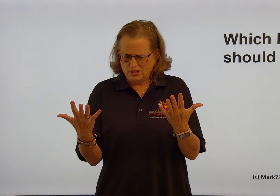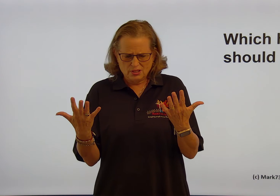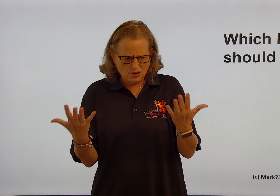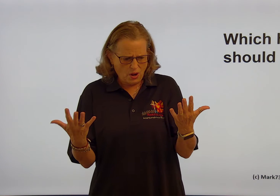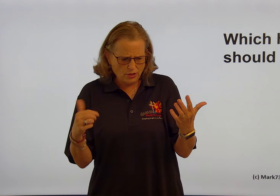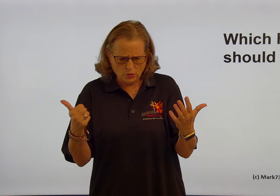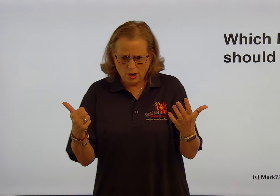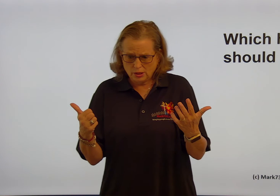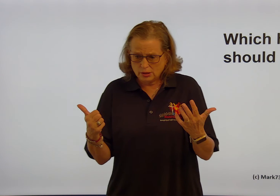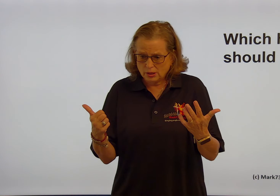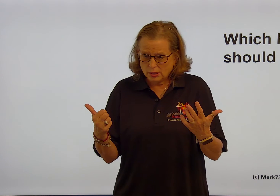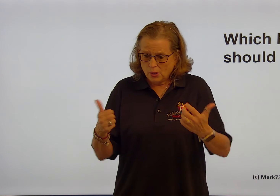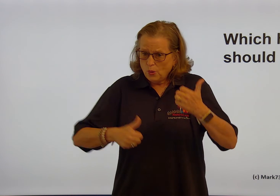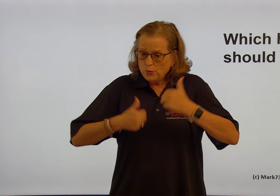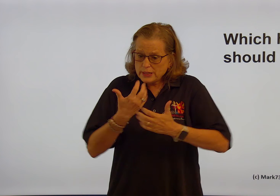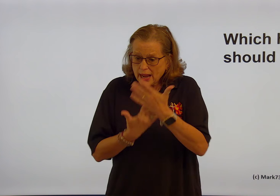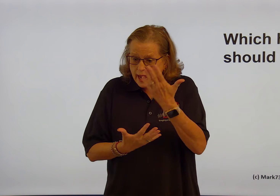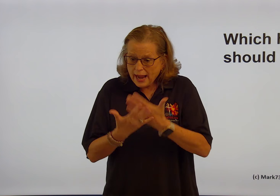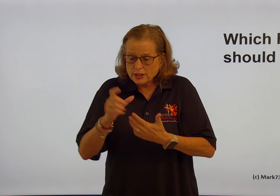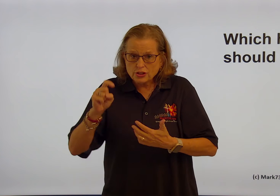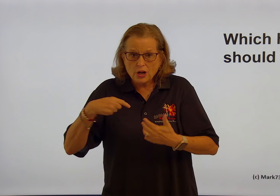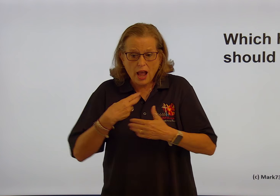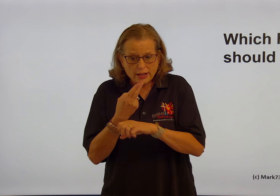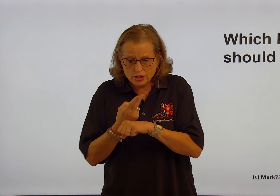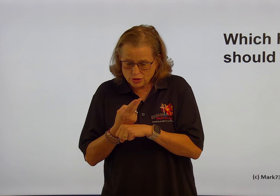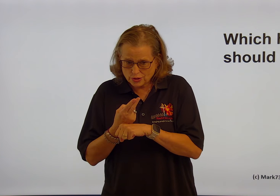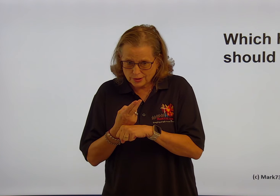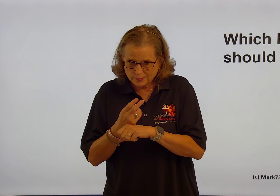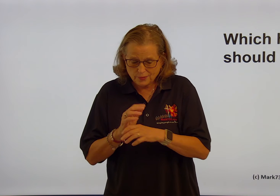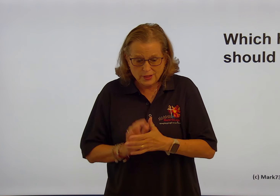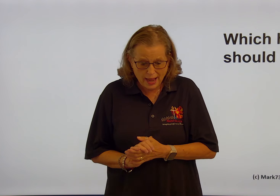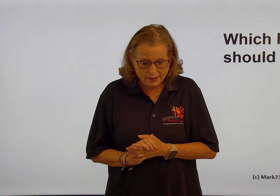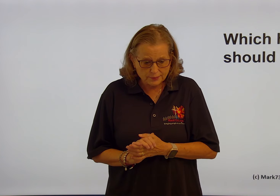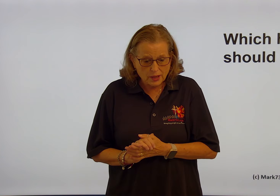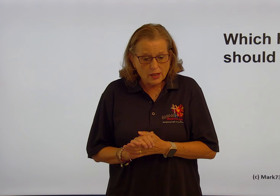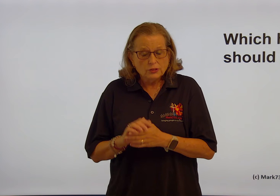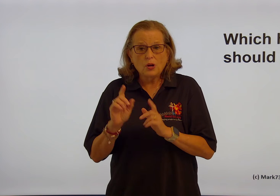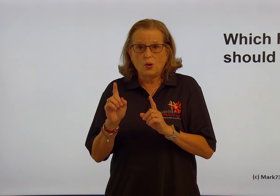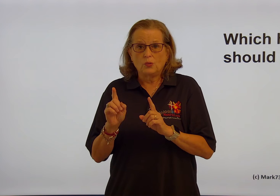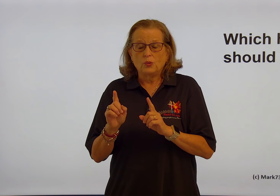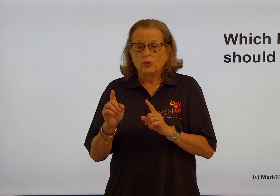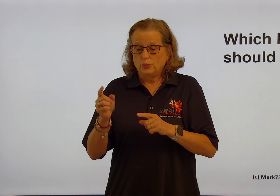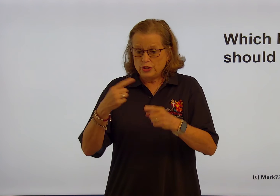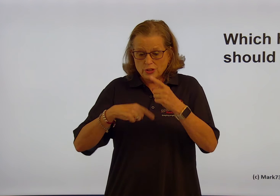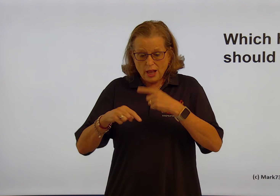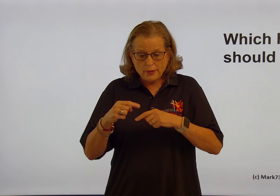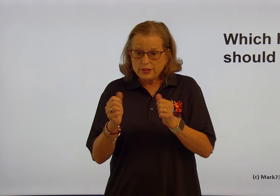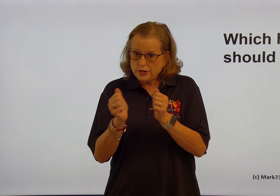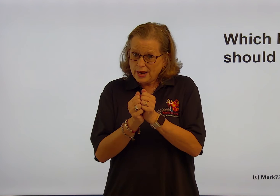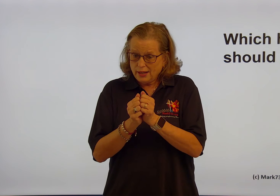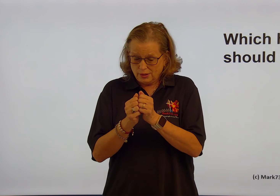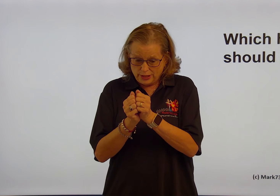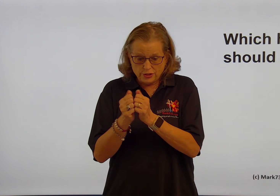So in other words, which hand should I use? Okay, so when you sign with your